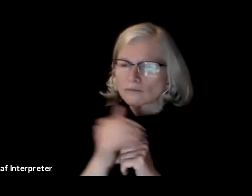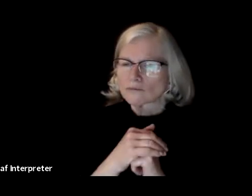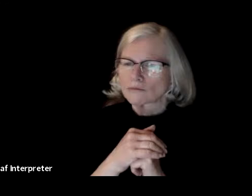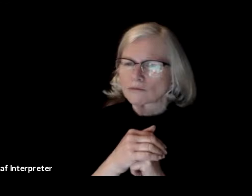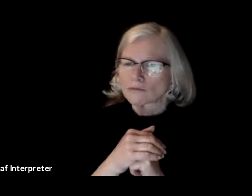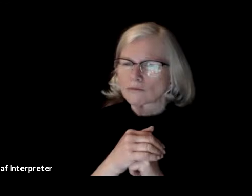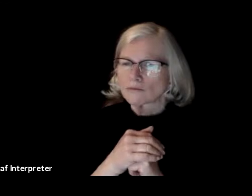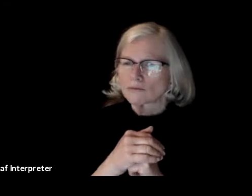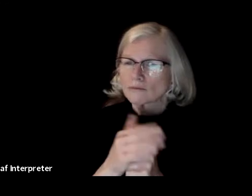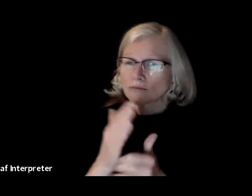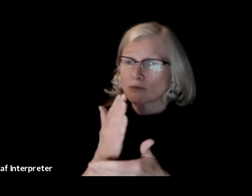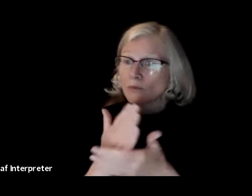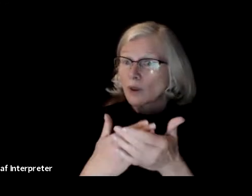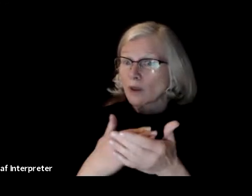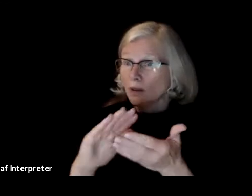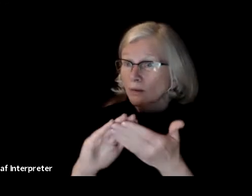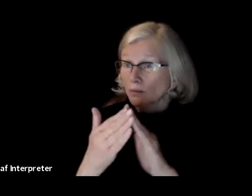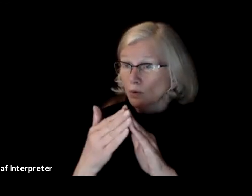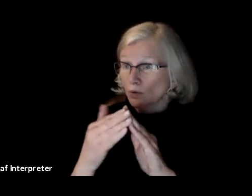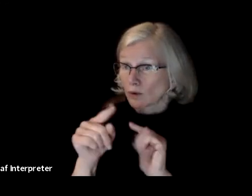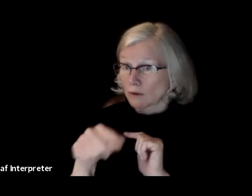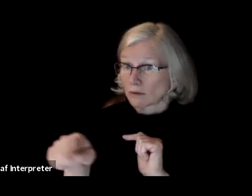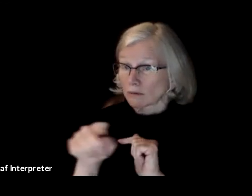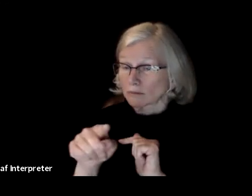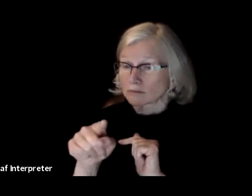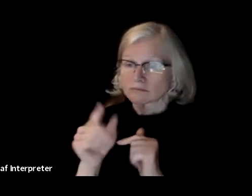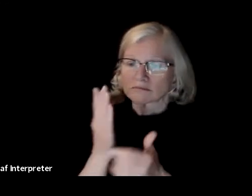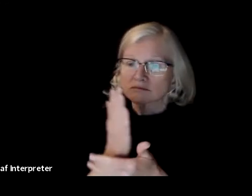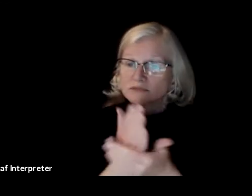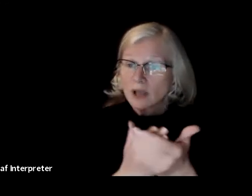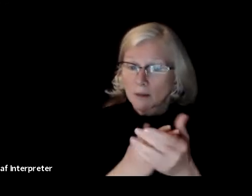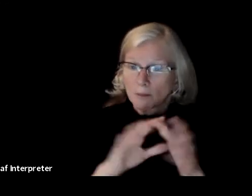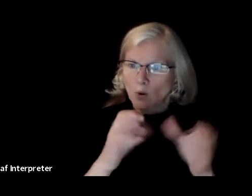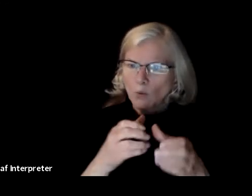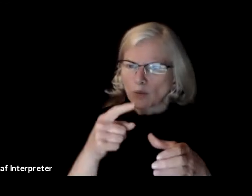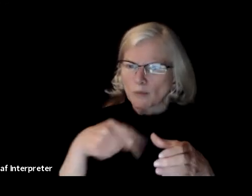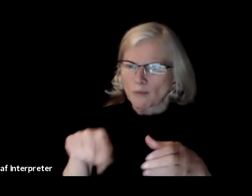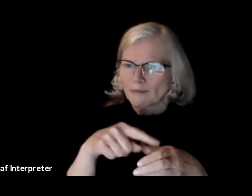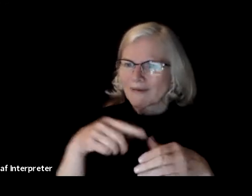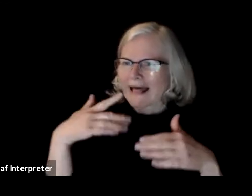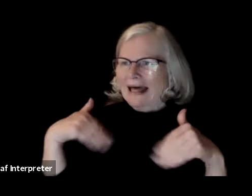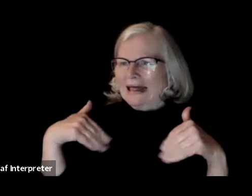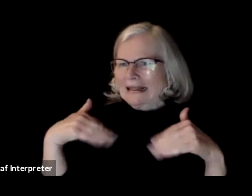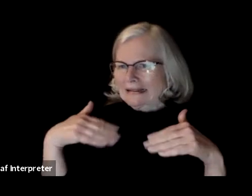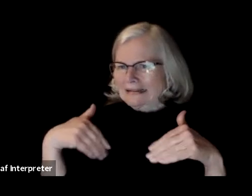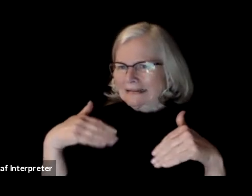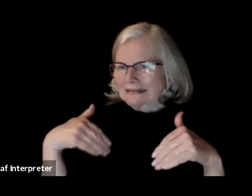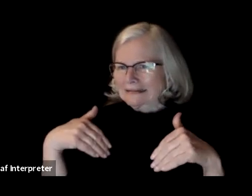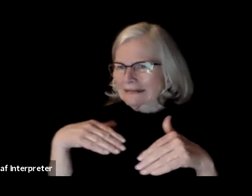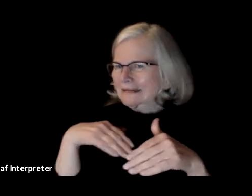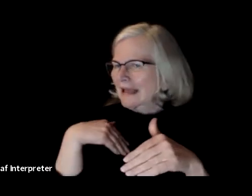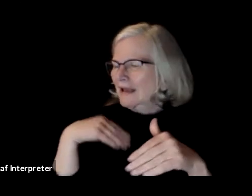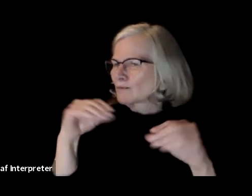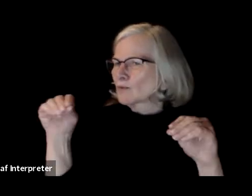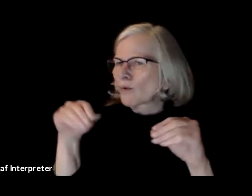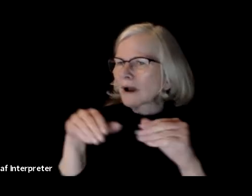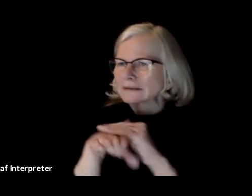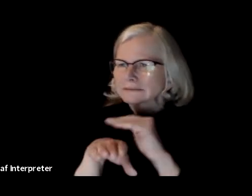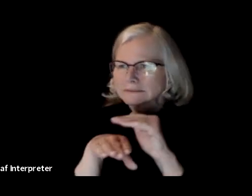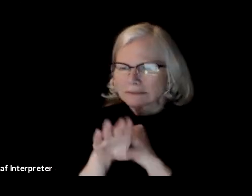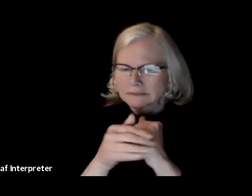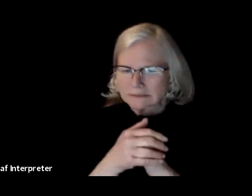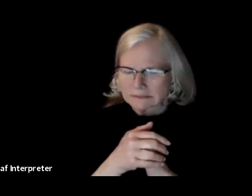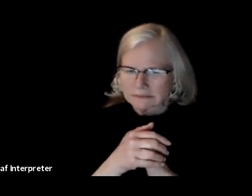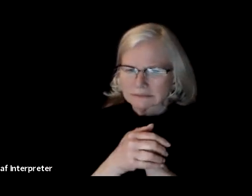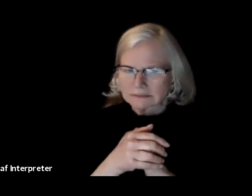community, specific populations that just have not had the same access to vaccine and who have